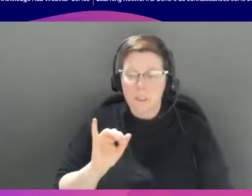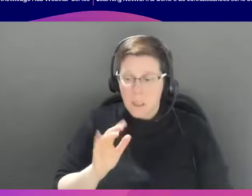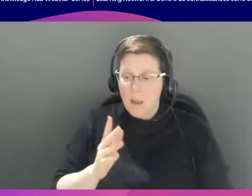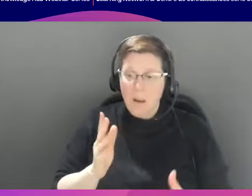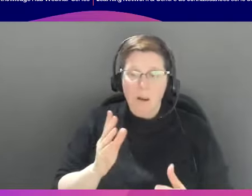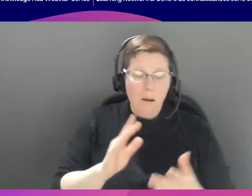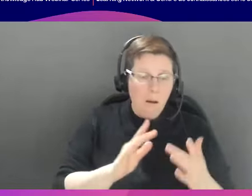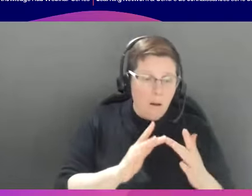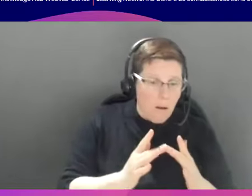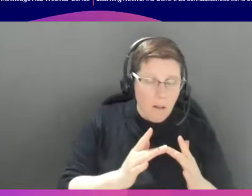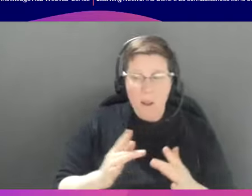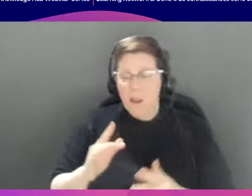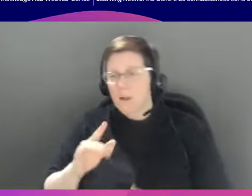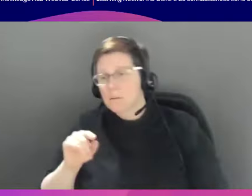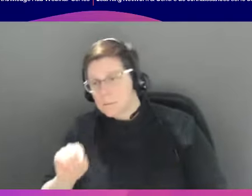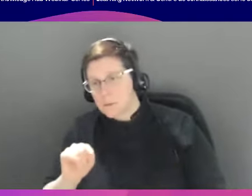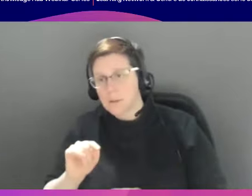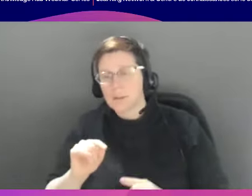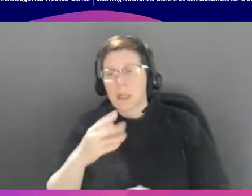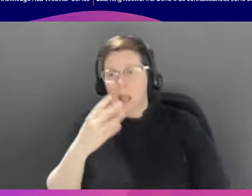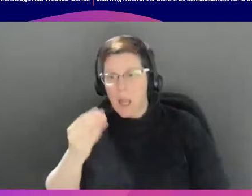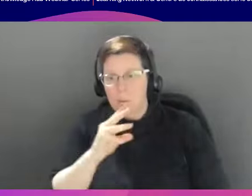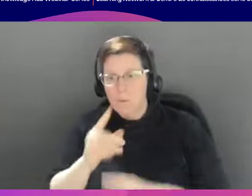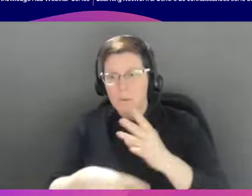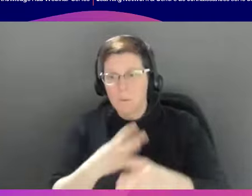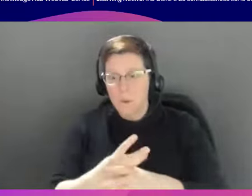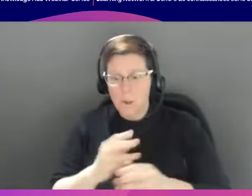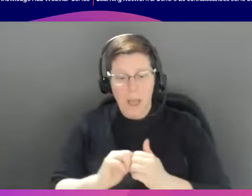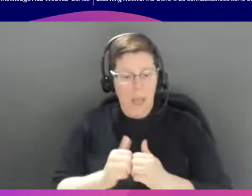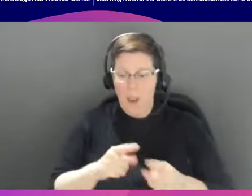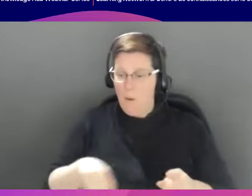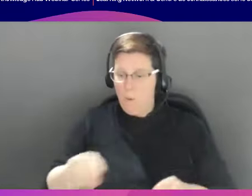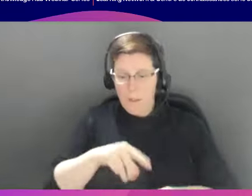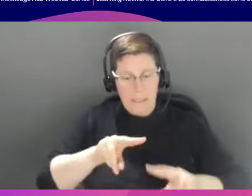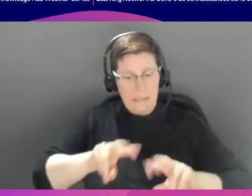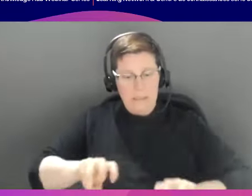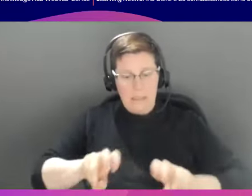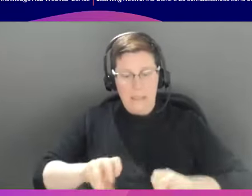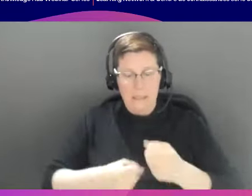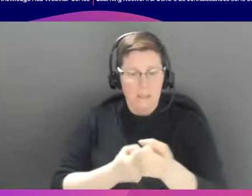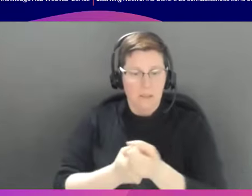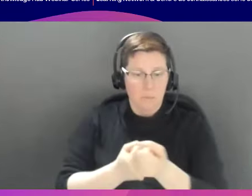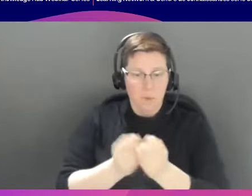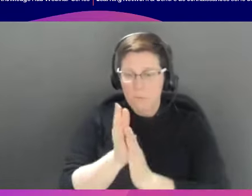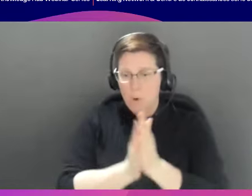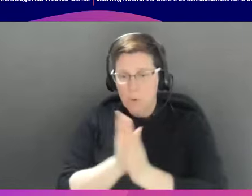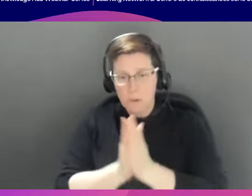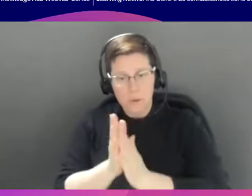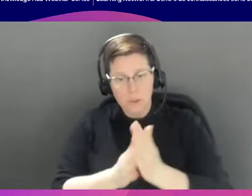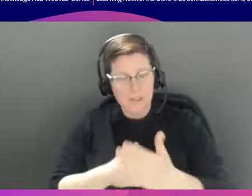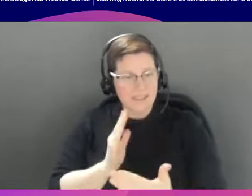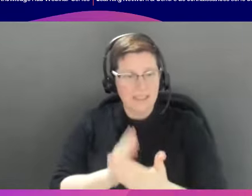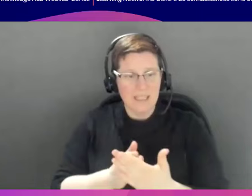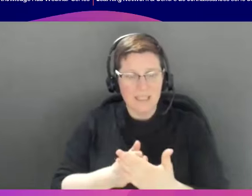complexities, particularly around gendered violence, and how we can assess and support motivations against gendered violence